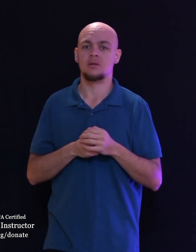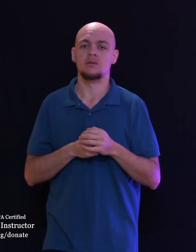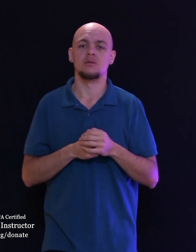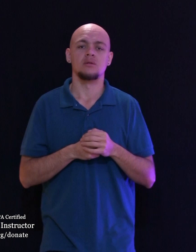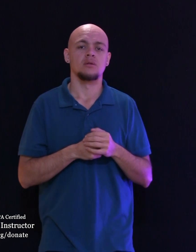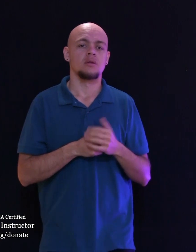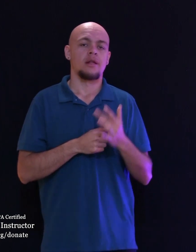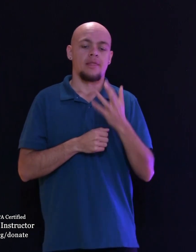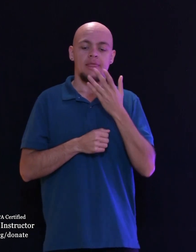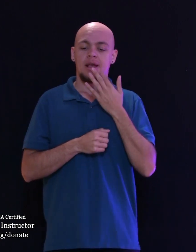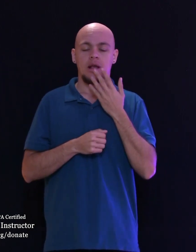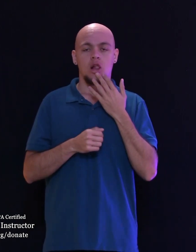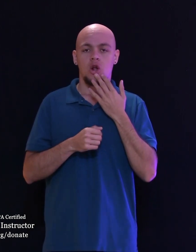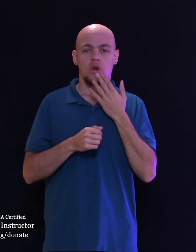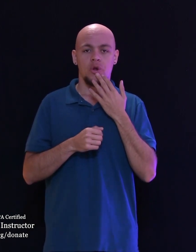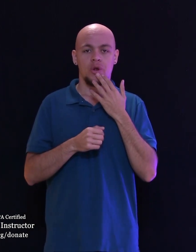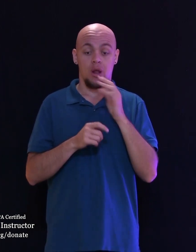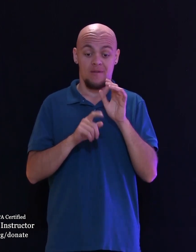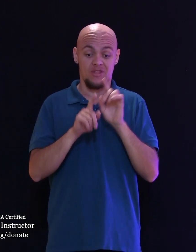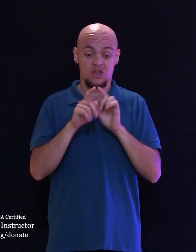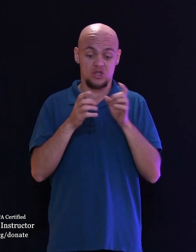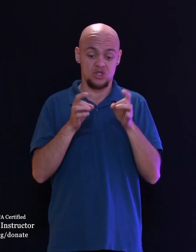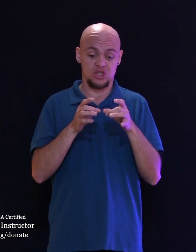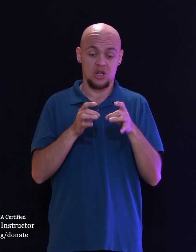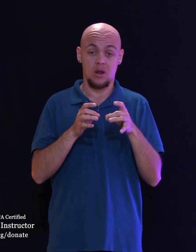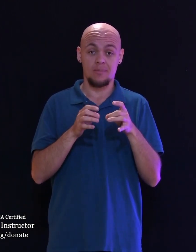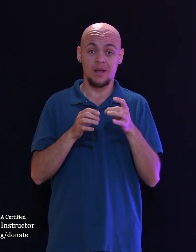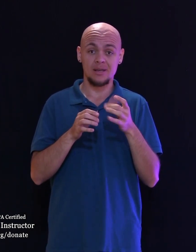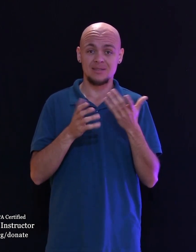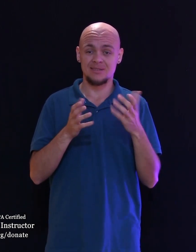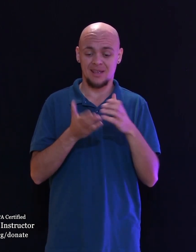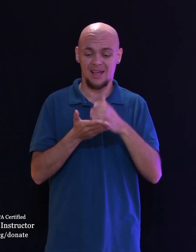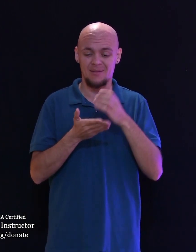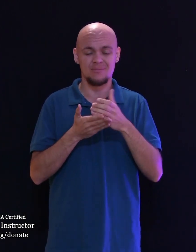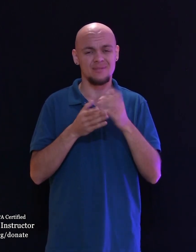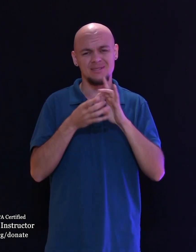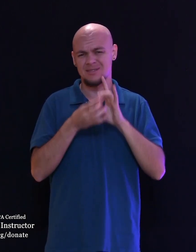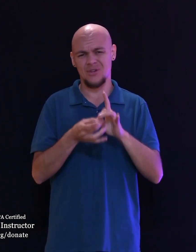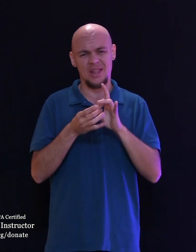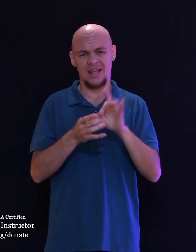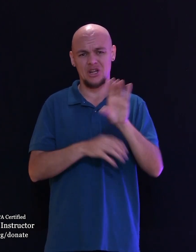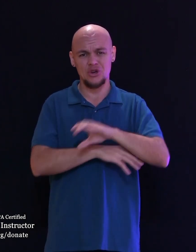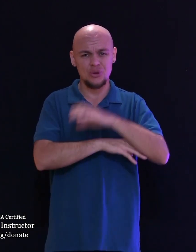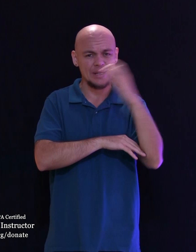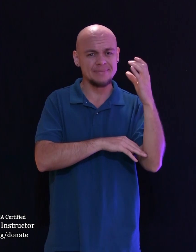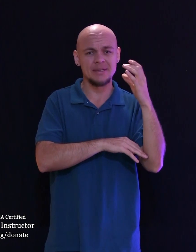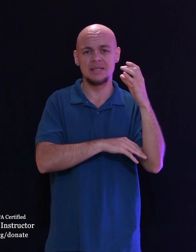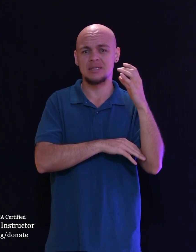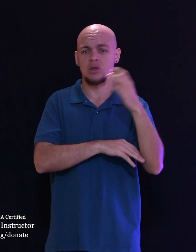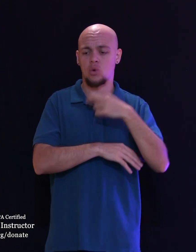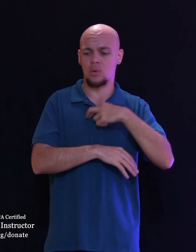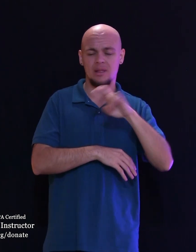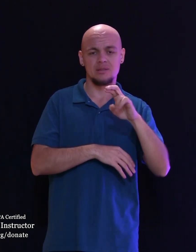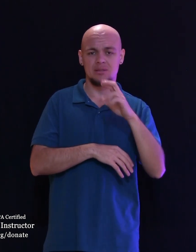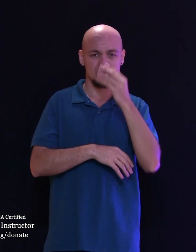What color your Starbucks cup is has nothing to do with Christmas, has nothing to do with religion.